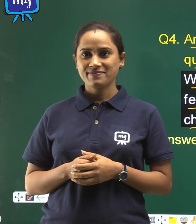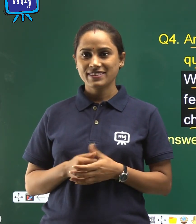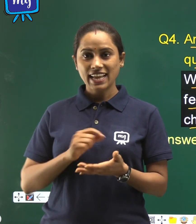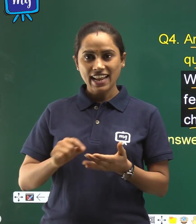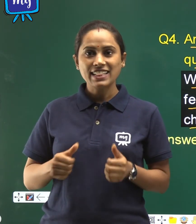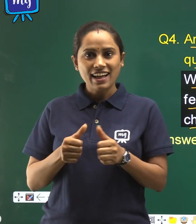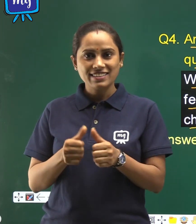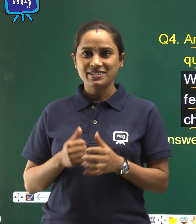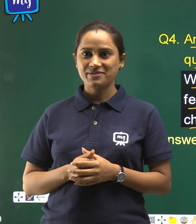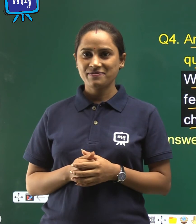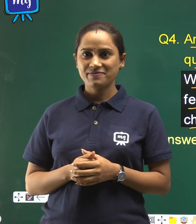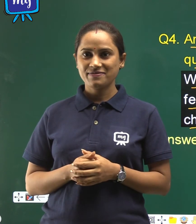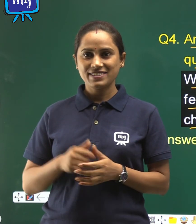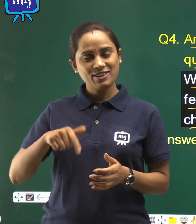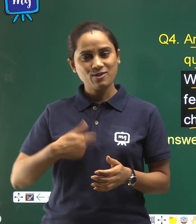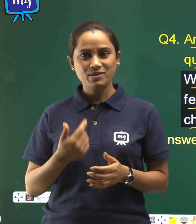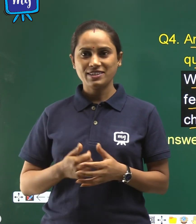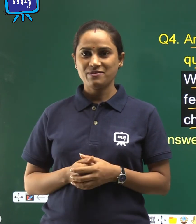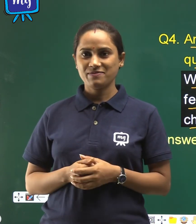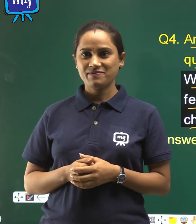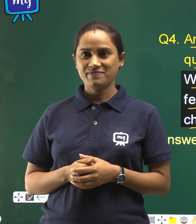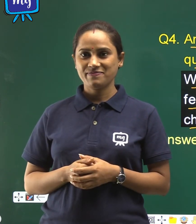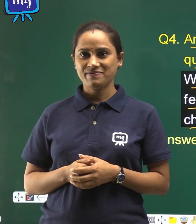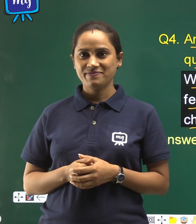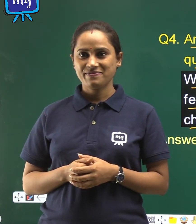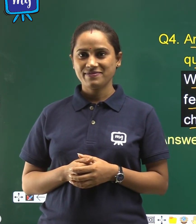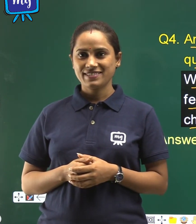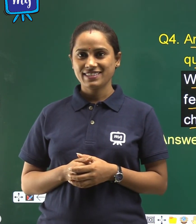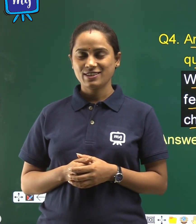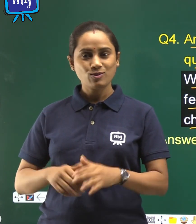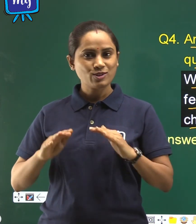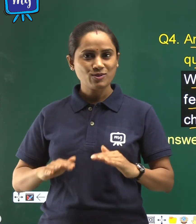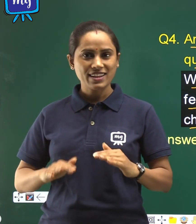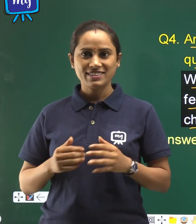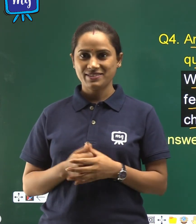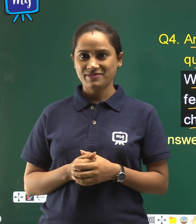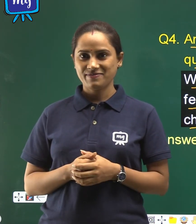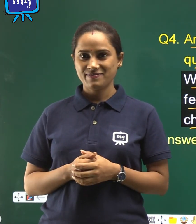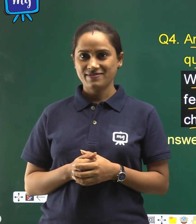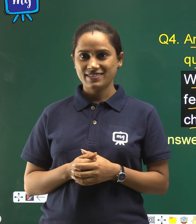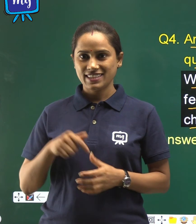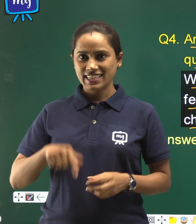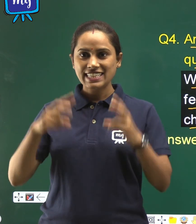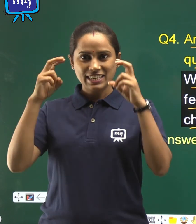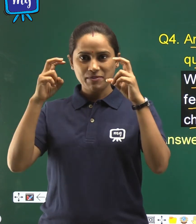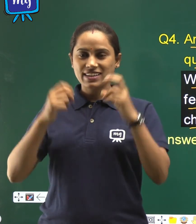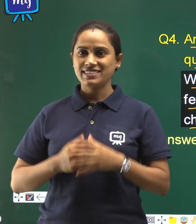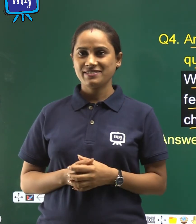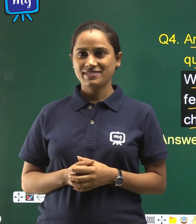Write the answer yourself. So students, this chapter